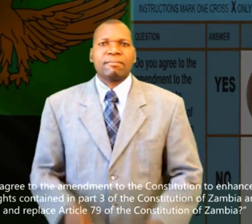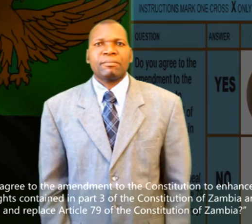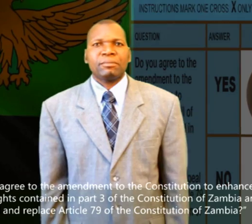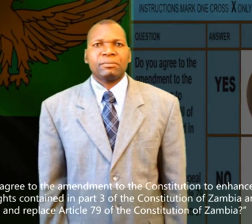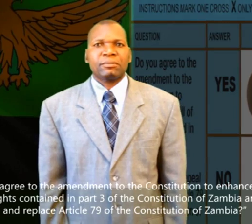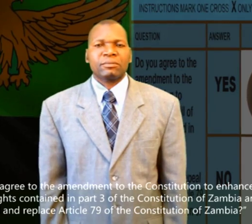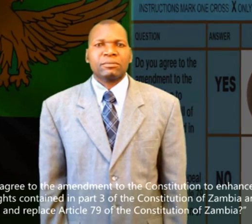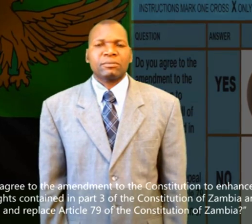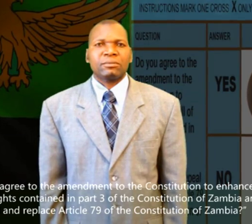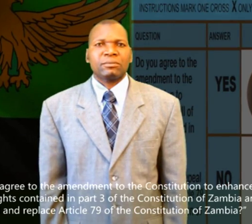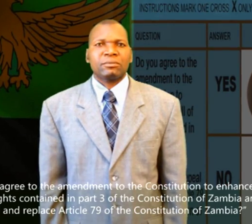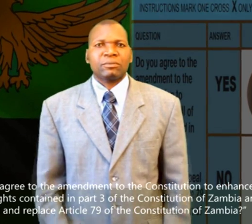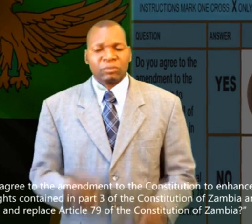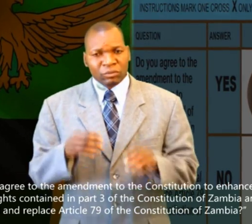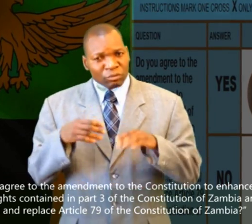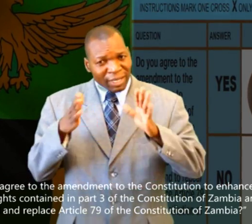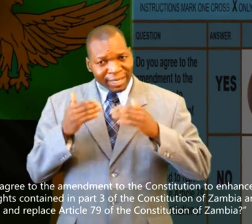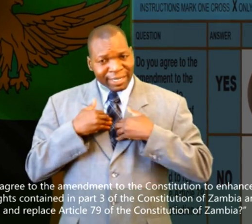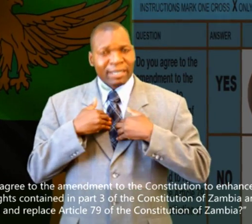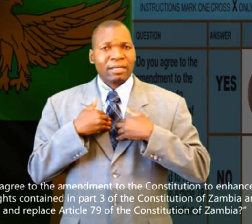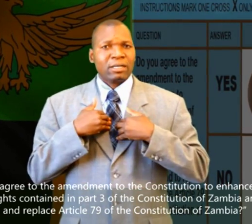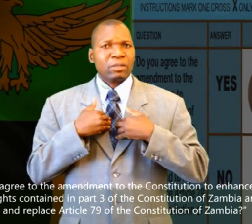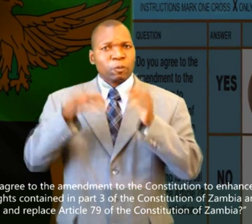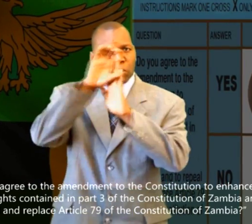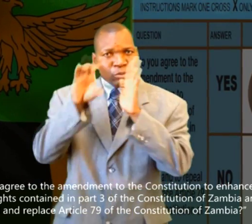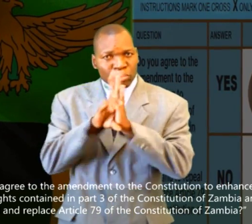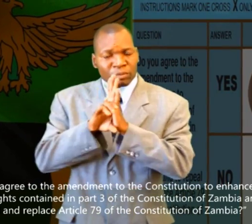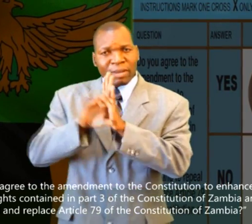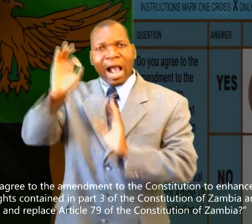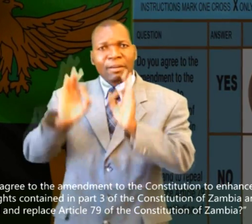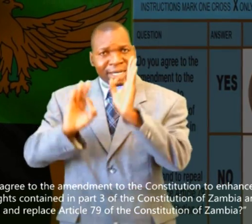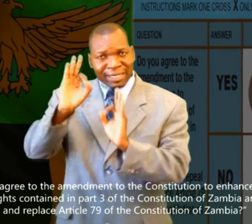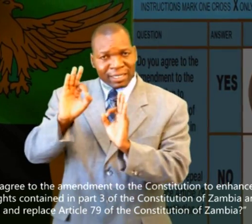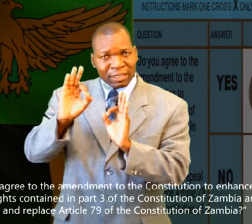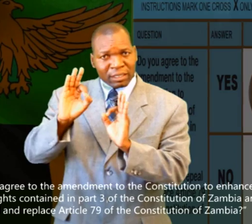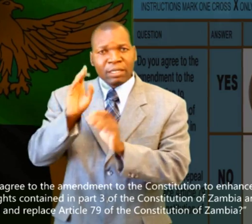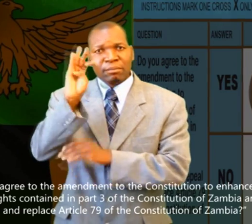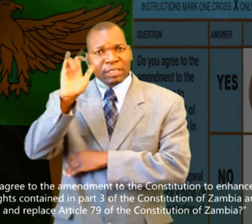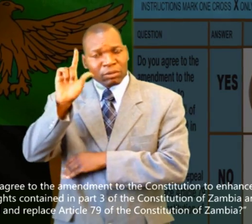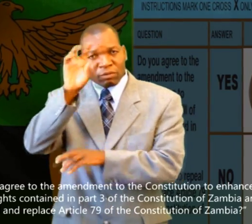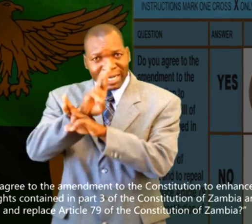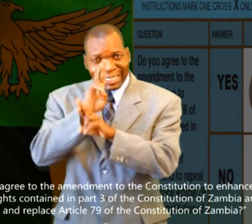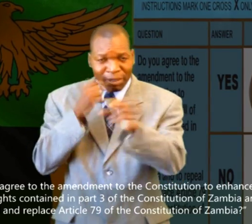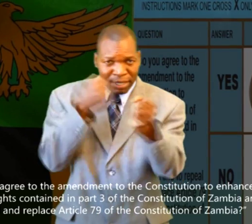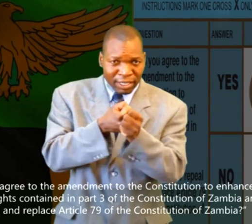agree to the amendment to the Constitution to enhance the Bill of Rights contained in Part 3